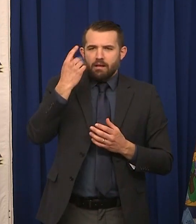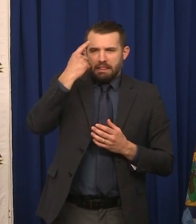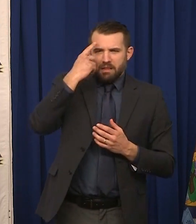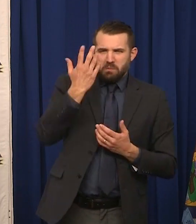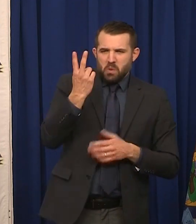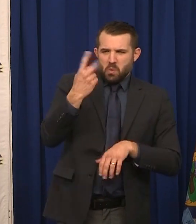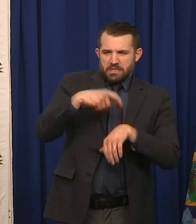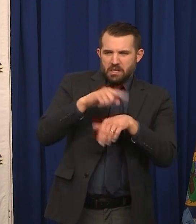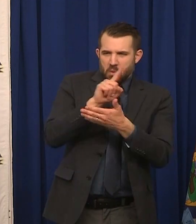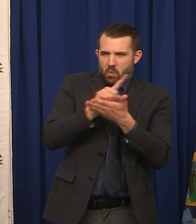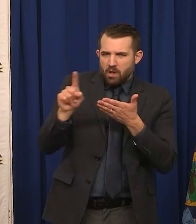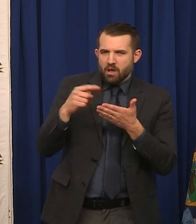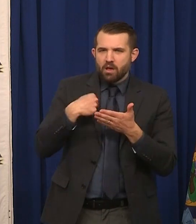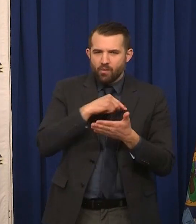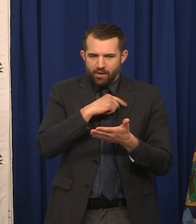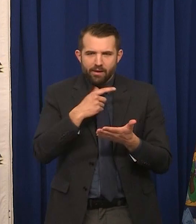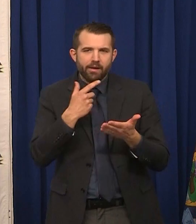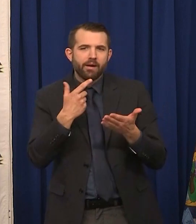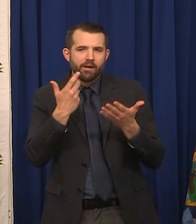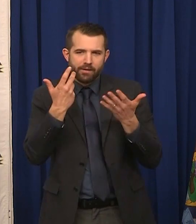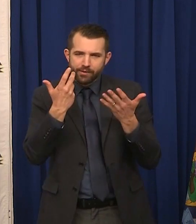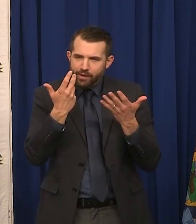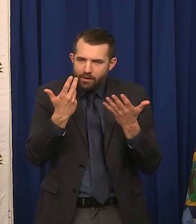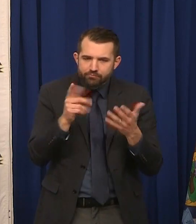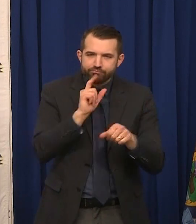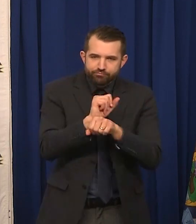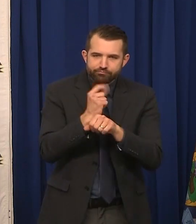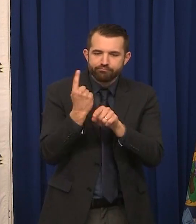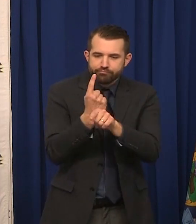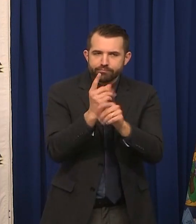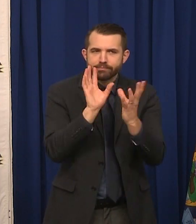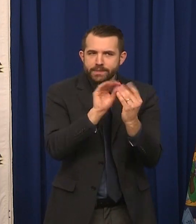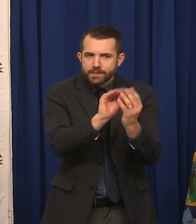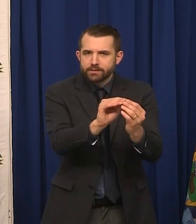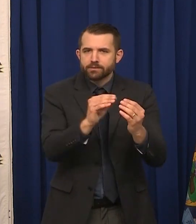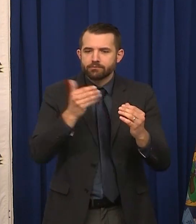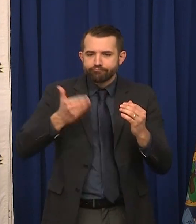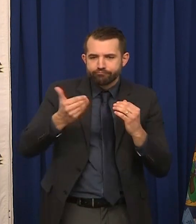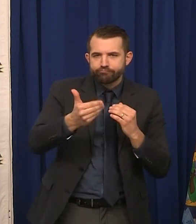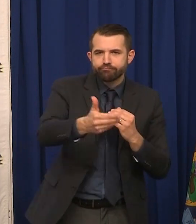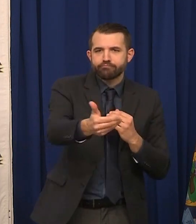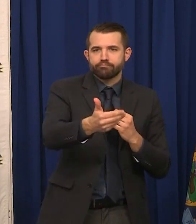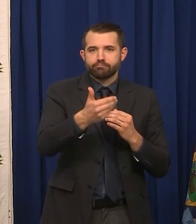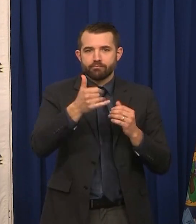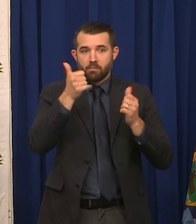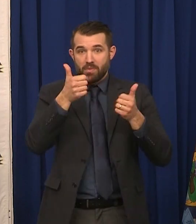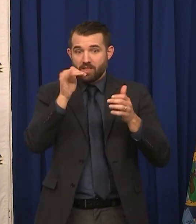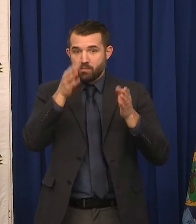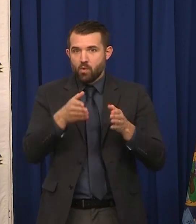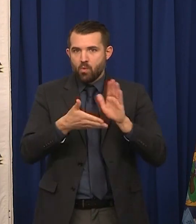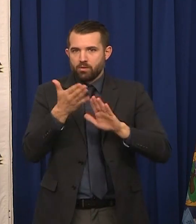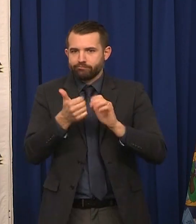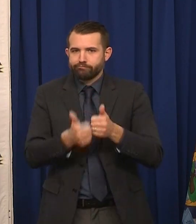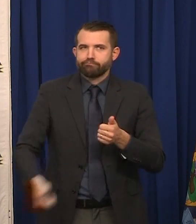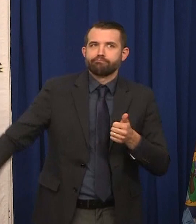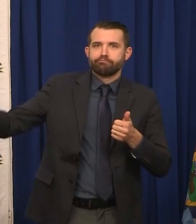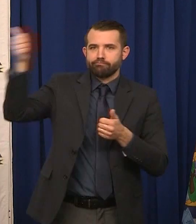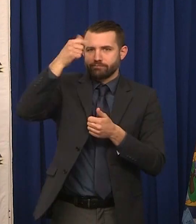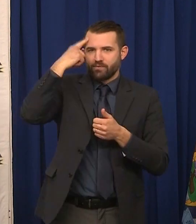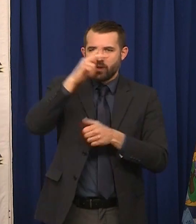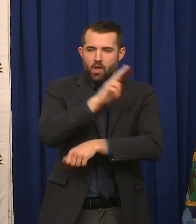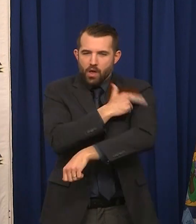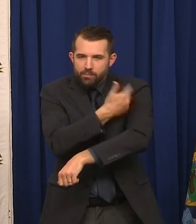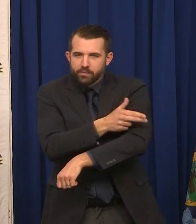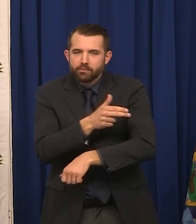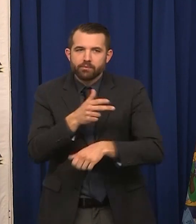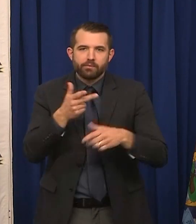that call is our head of infection control and hospital-associated outbreaks, and she is on each of those calls. And when that first US